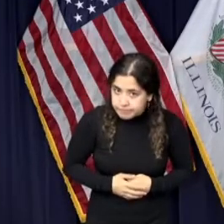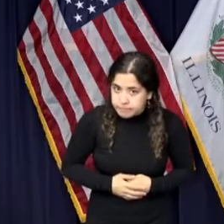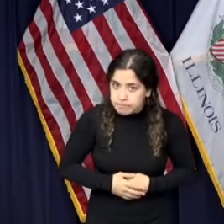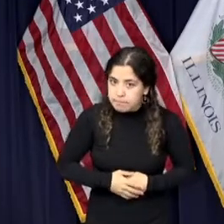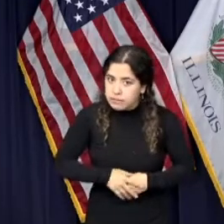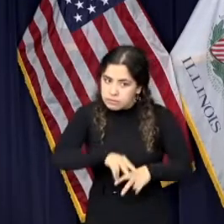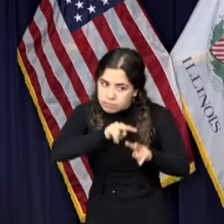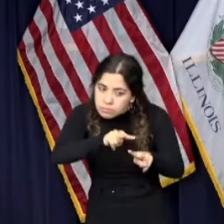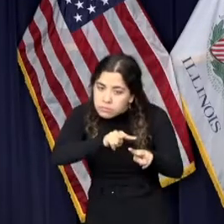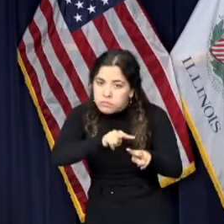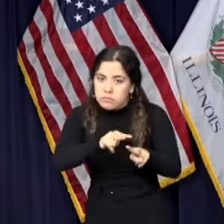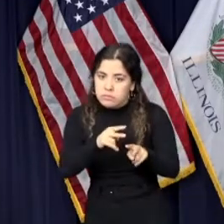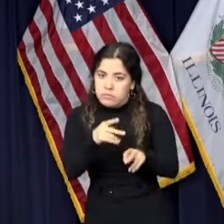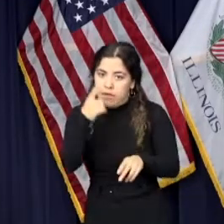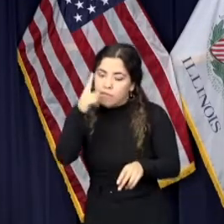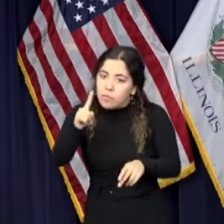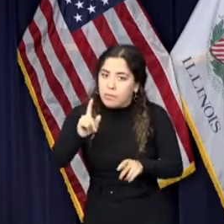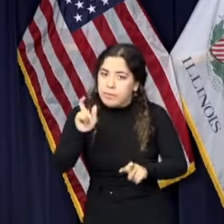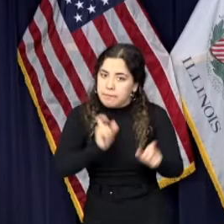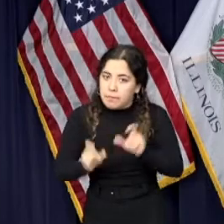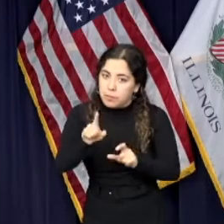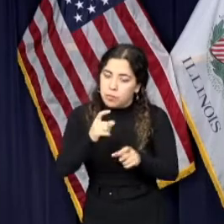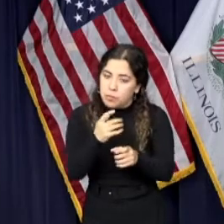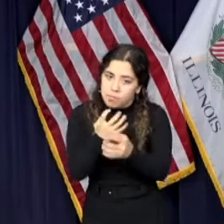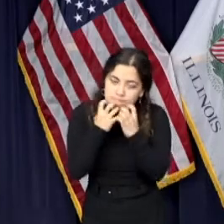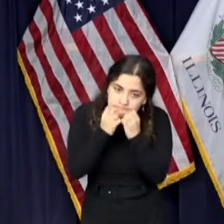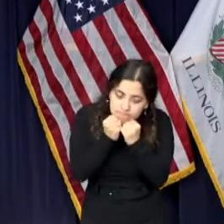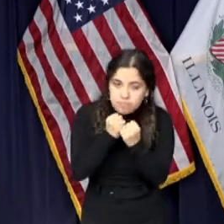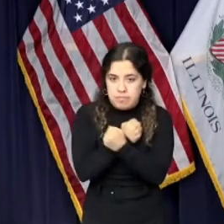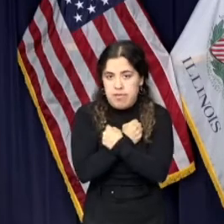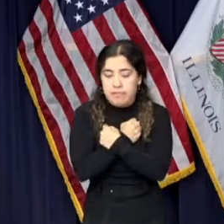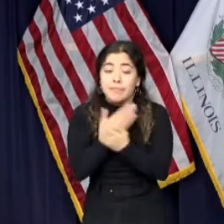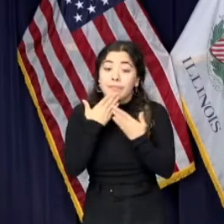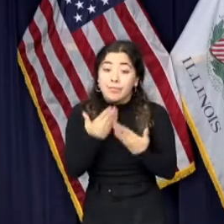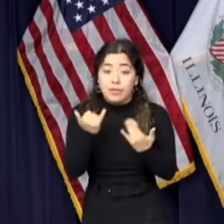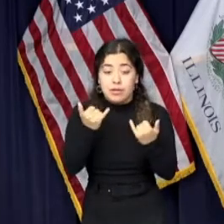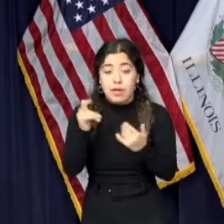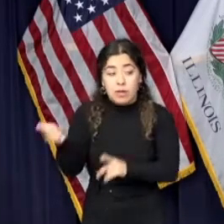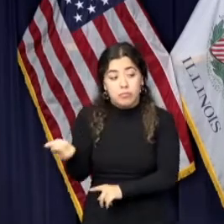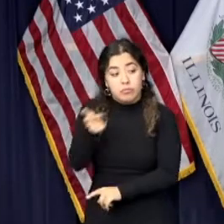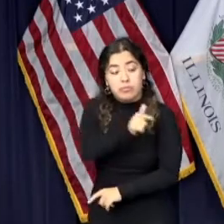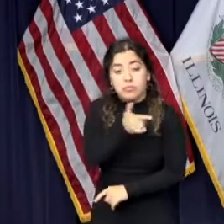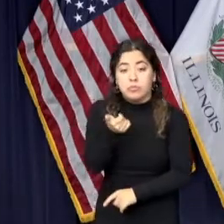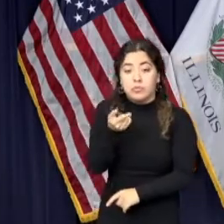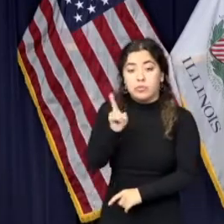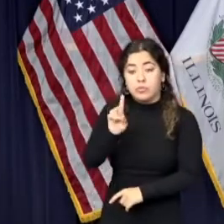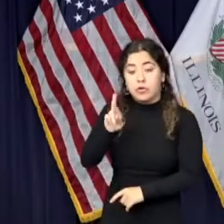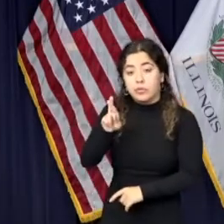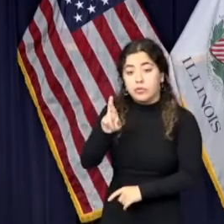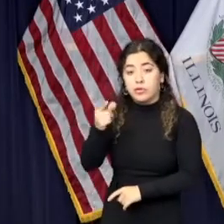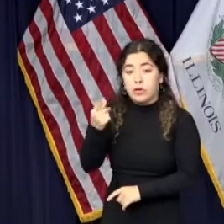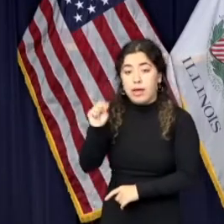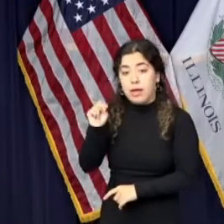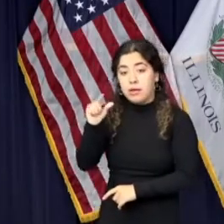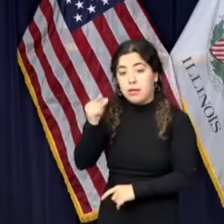love. Thank you, and now I'd like to turn it over to Dr. Ngozi Ezike for today's medical update. Doctor.